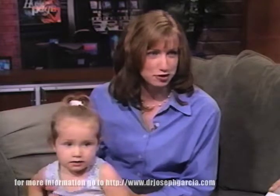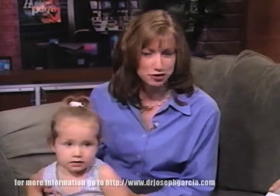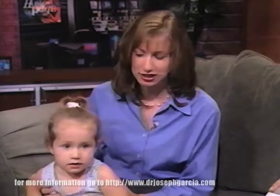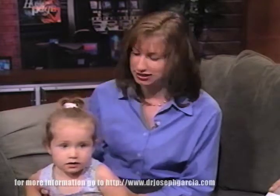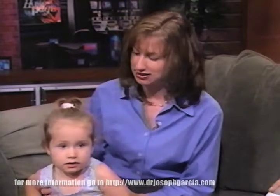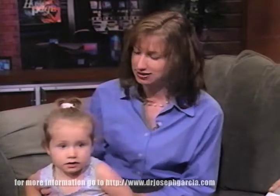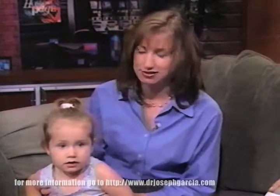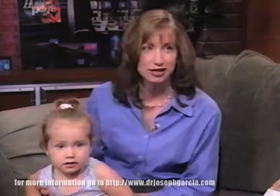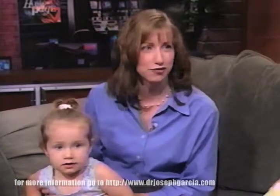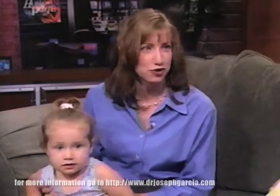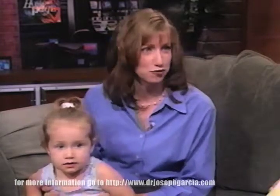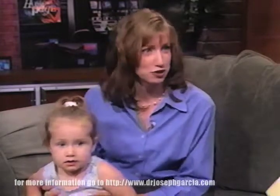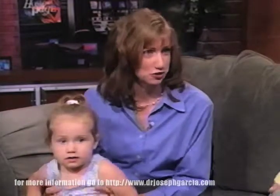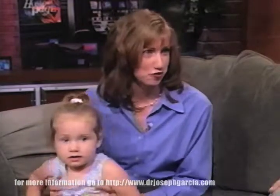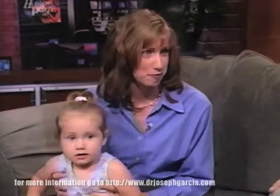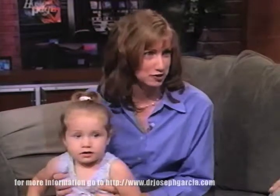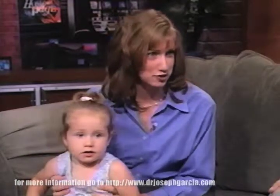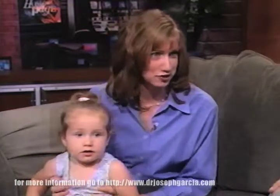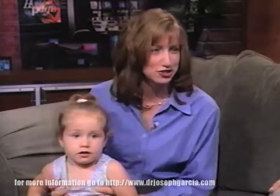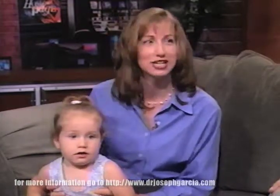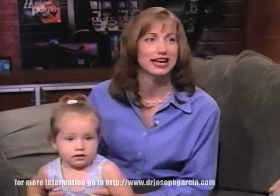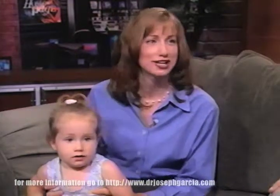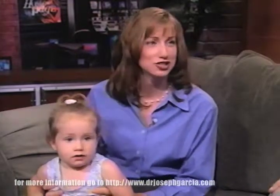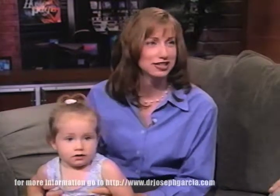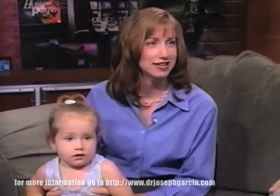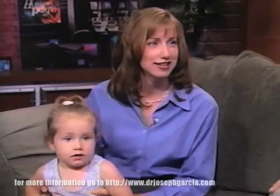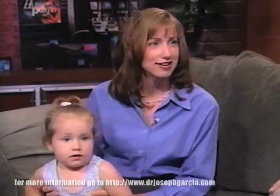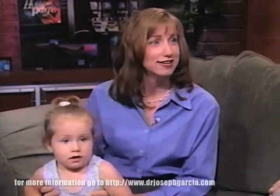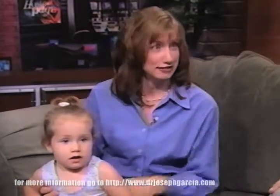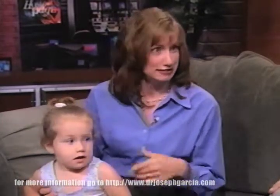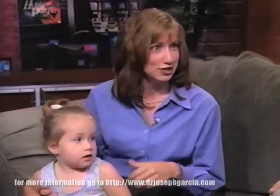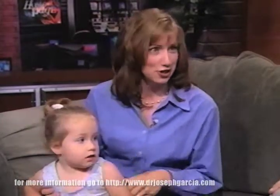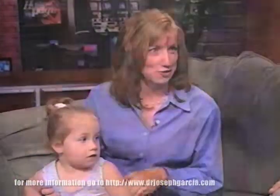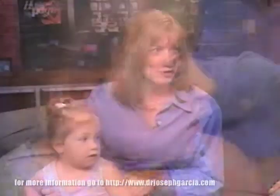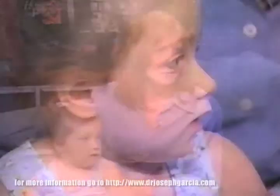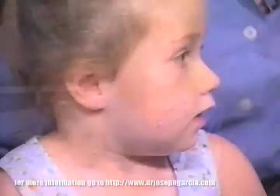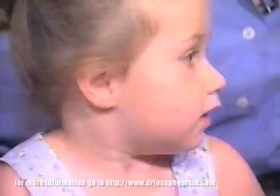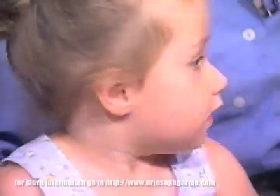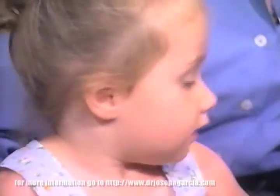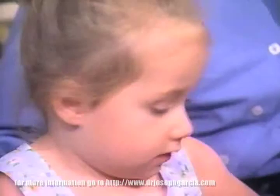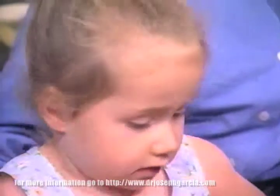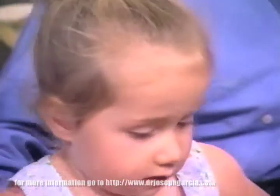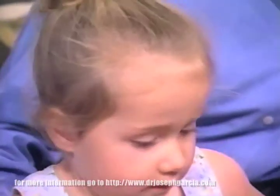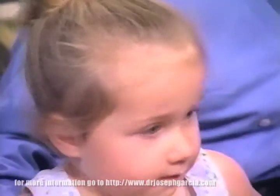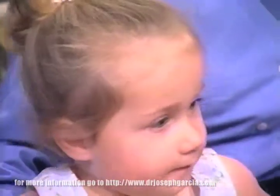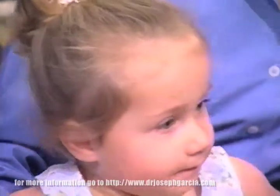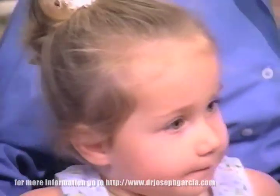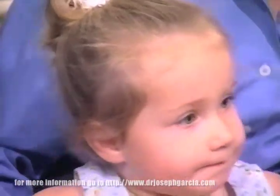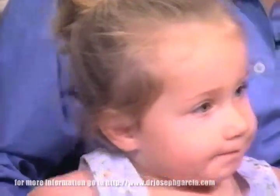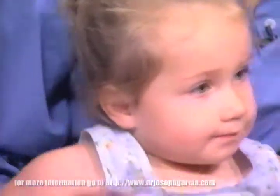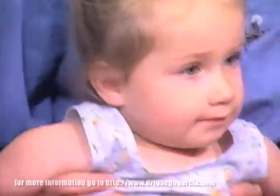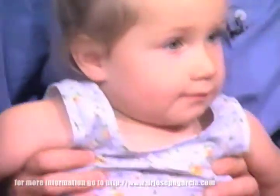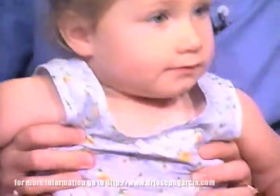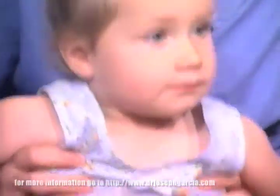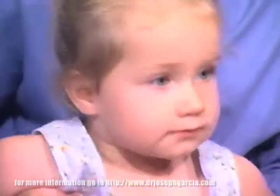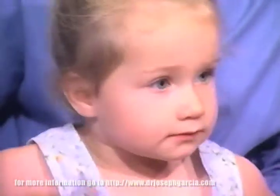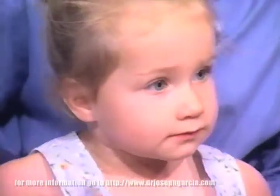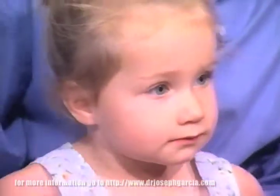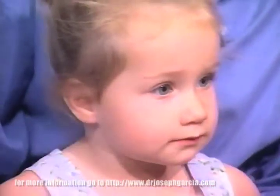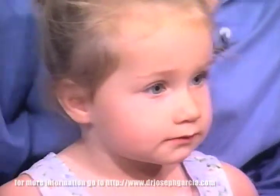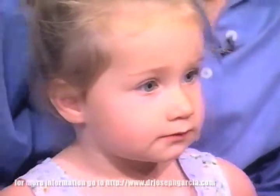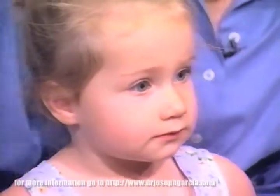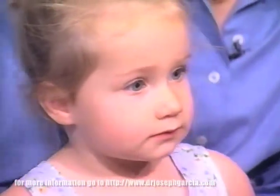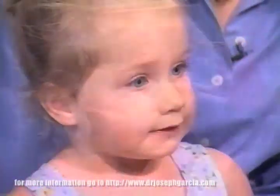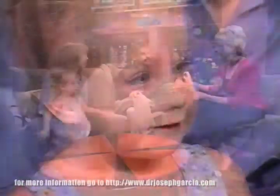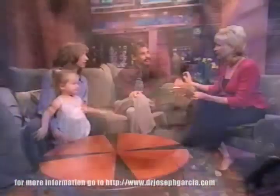the opportunity to, instead of, you know, reaching for my shirt, she can actually, you know, give me the sign. Now, Joseph, I want to ask you about your